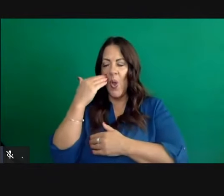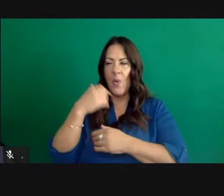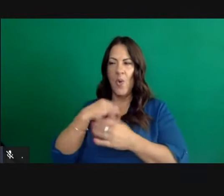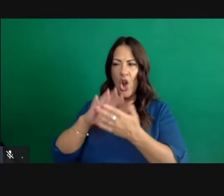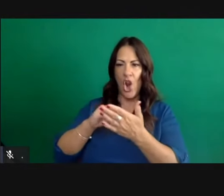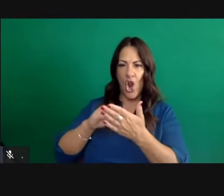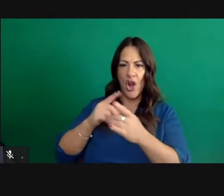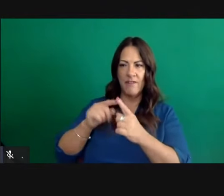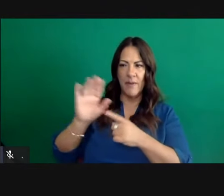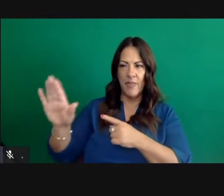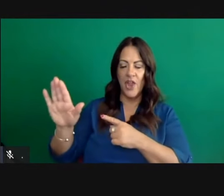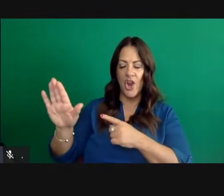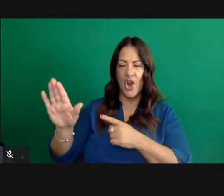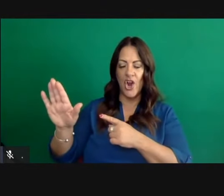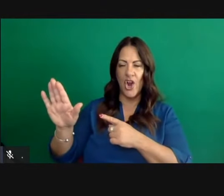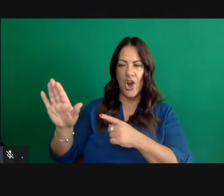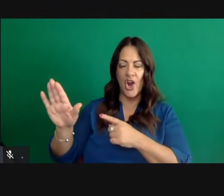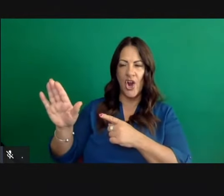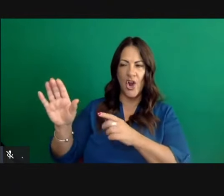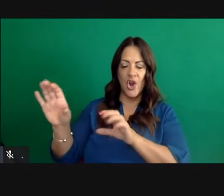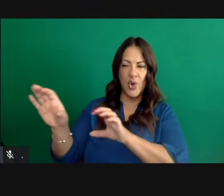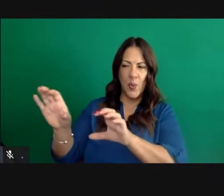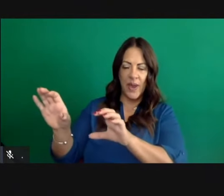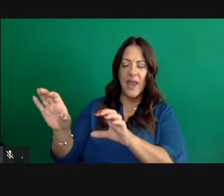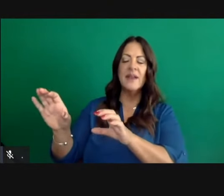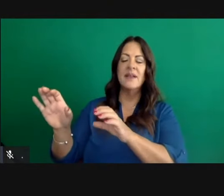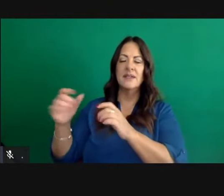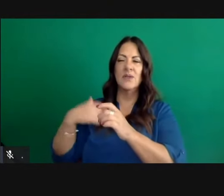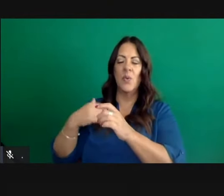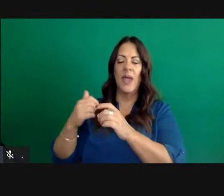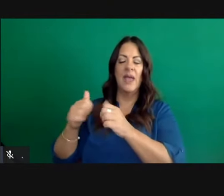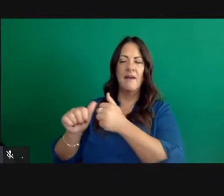future. Angela Hart, Kaiser Health News.